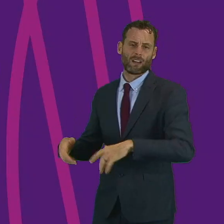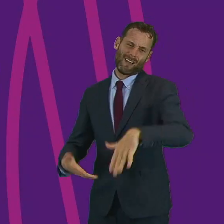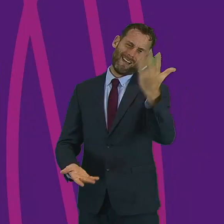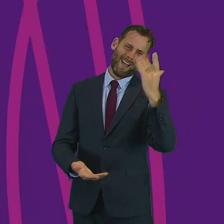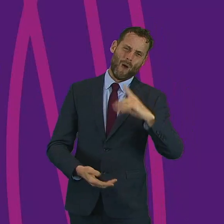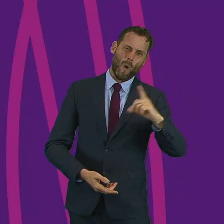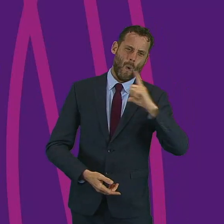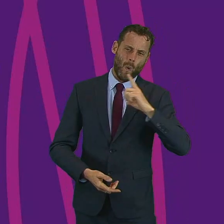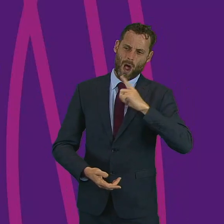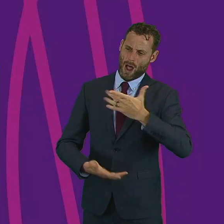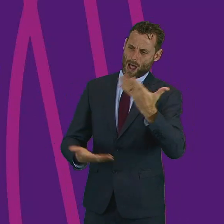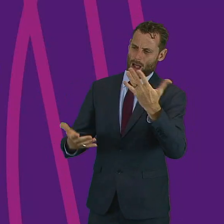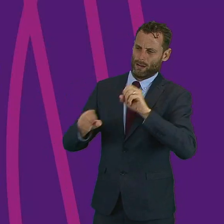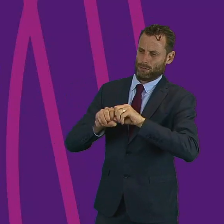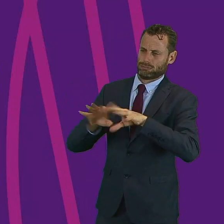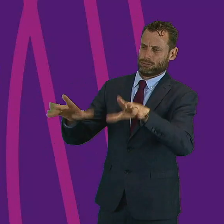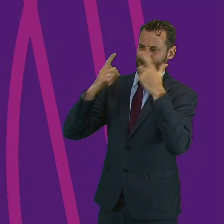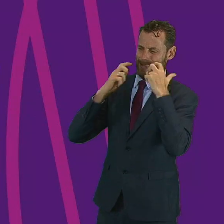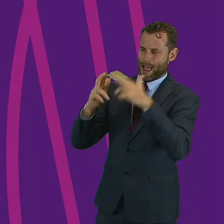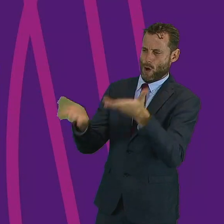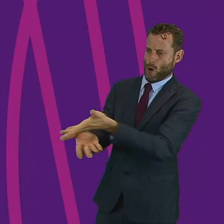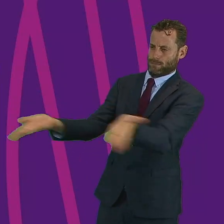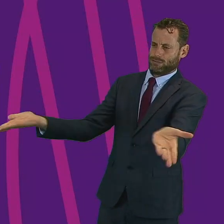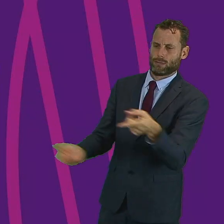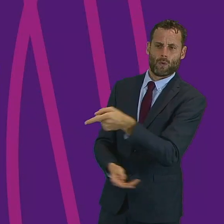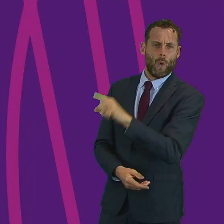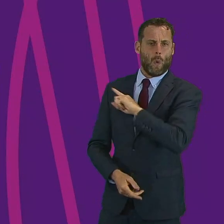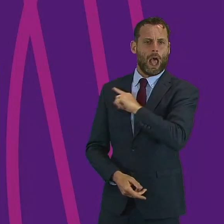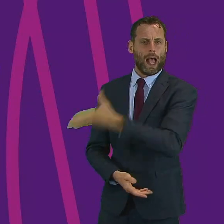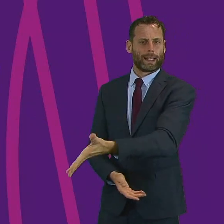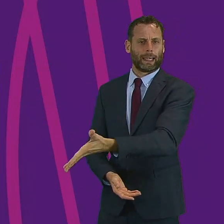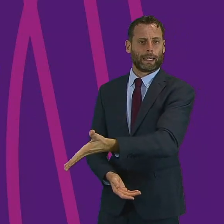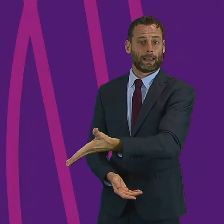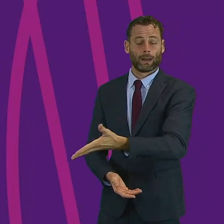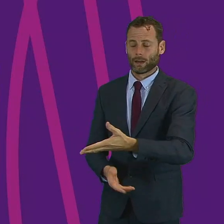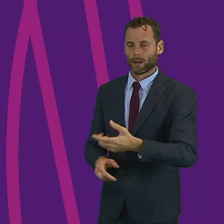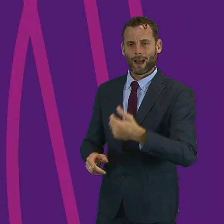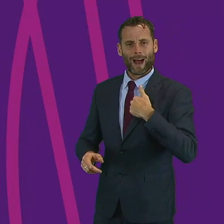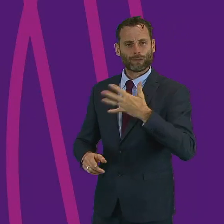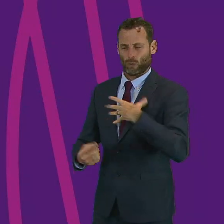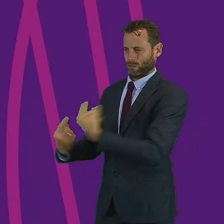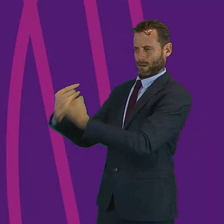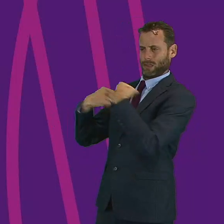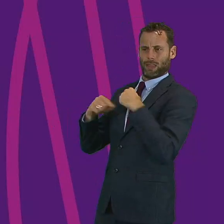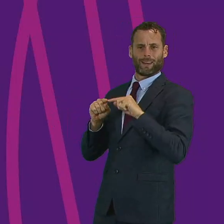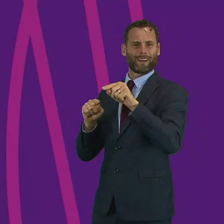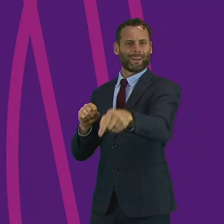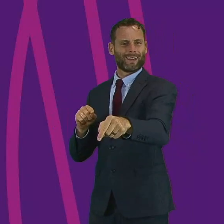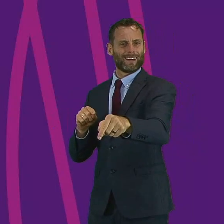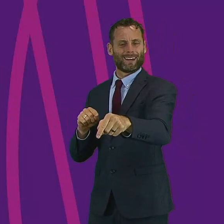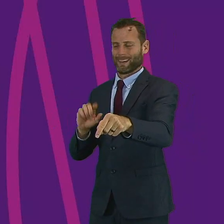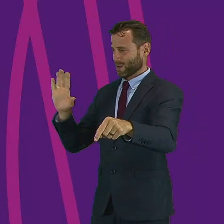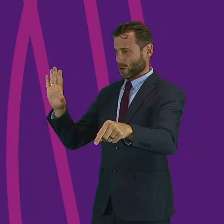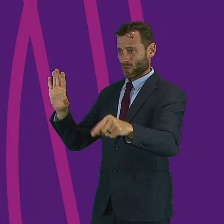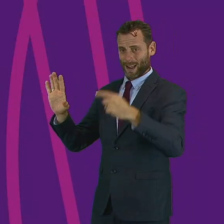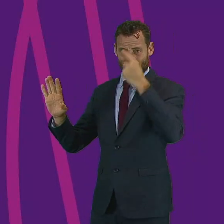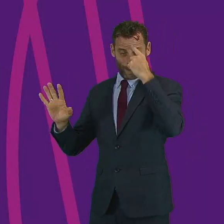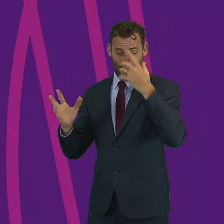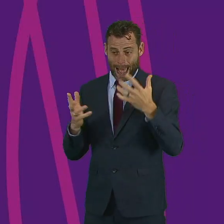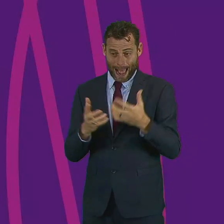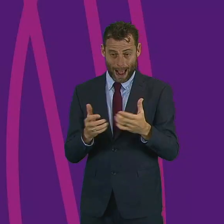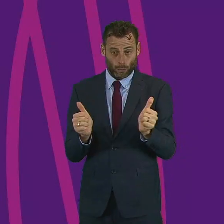colleagues across the government to take them. We have to do that, and we have to listen to a range of voices and understand all